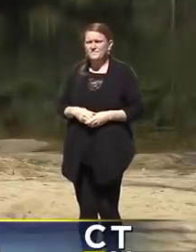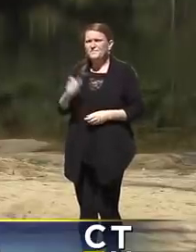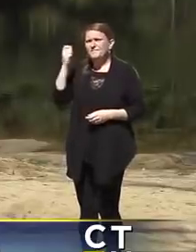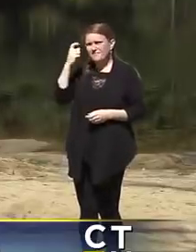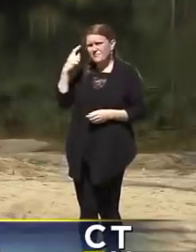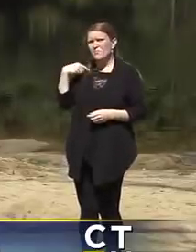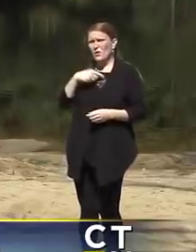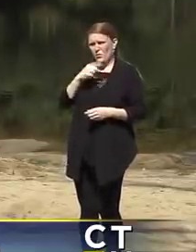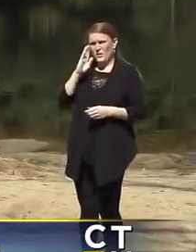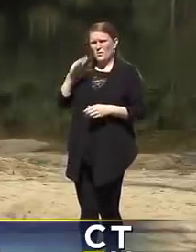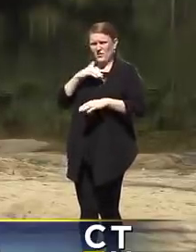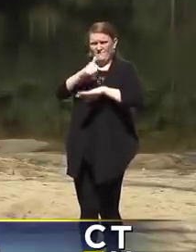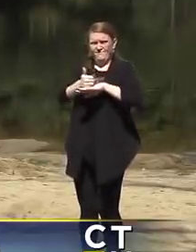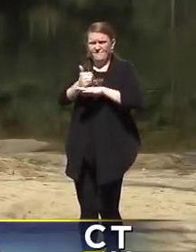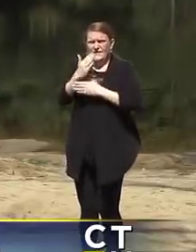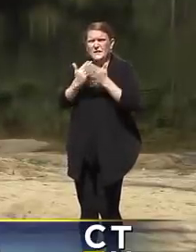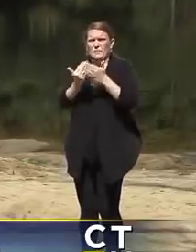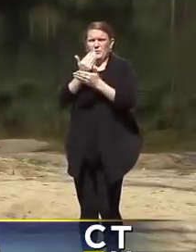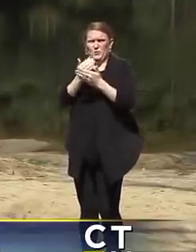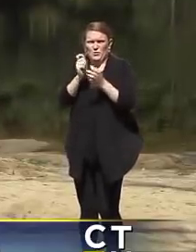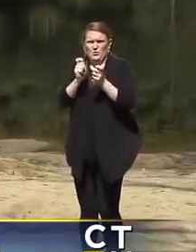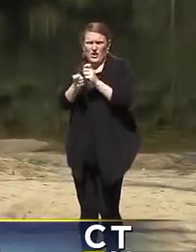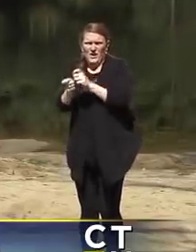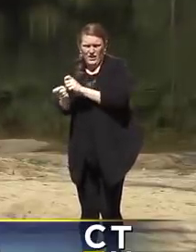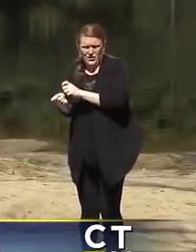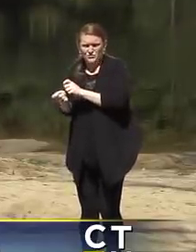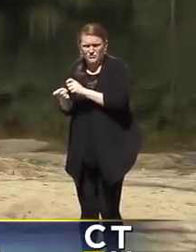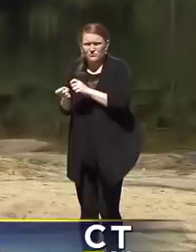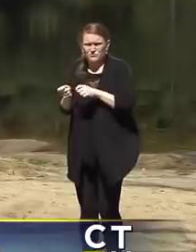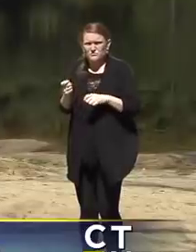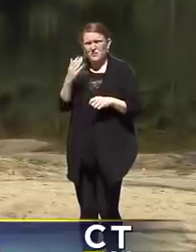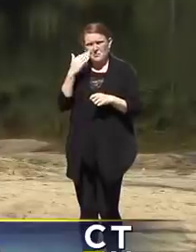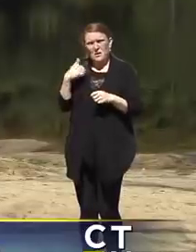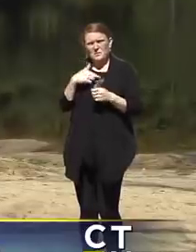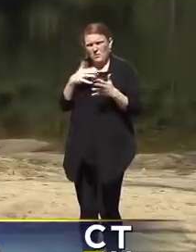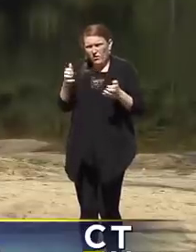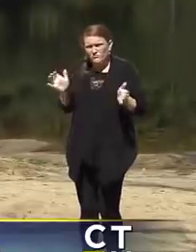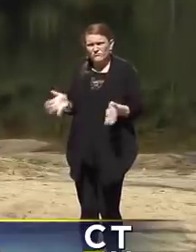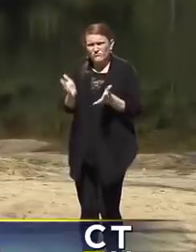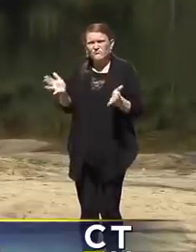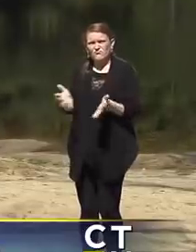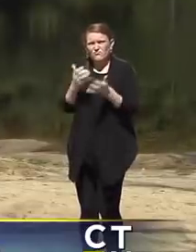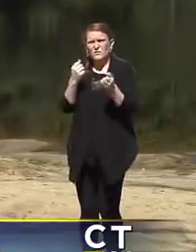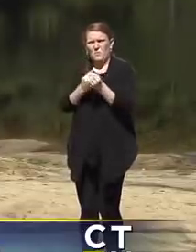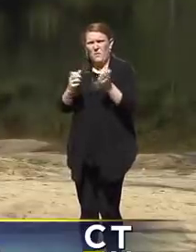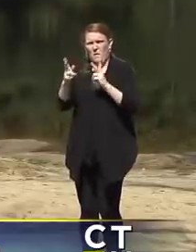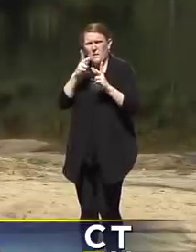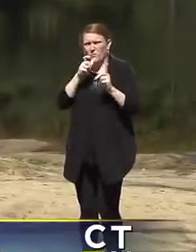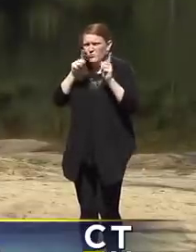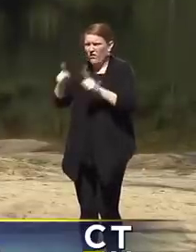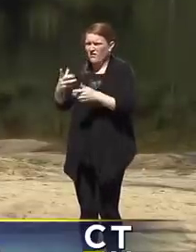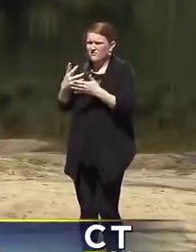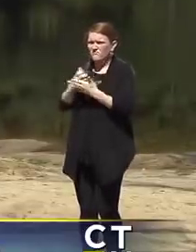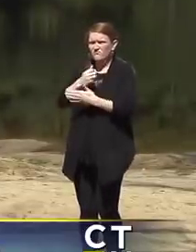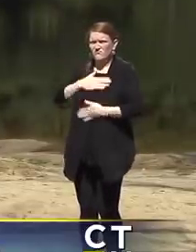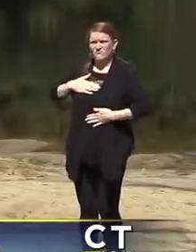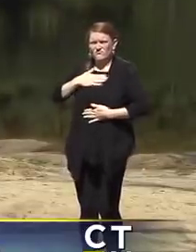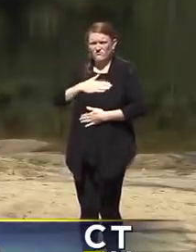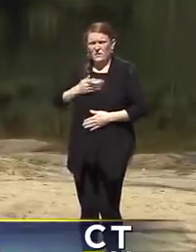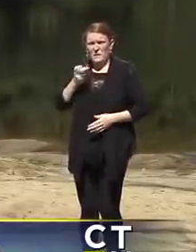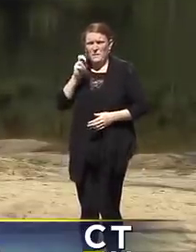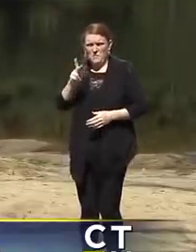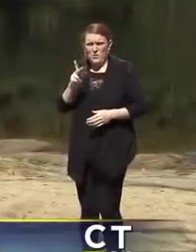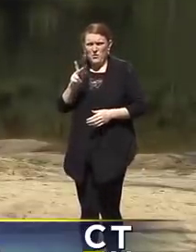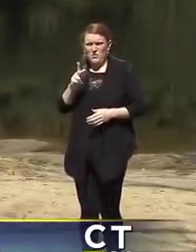to be putting in place in order to support more of those wonderful activities that folks enjoy at our parks as we head into the summer. And I